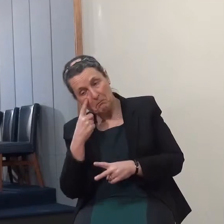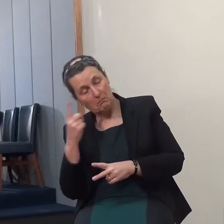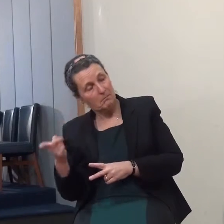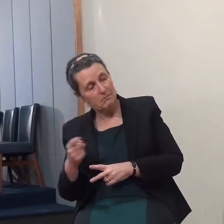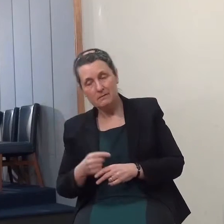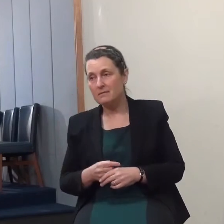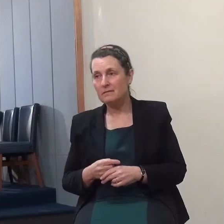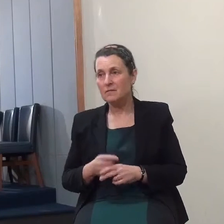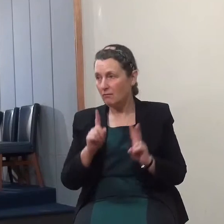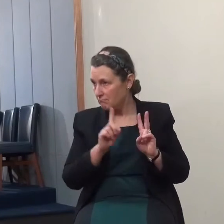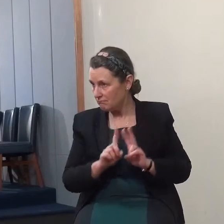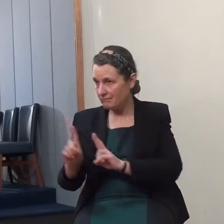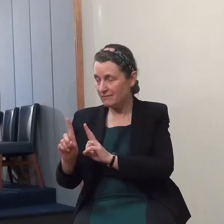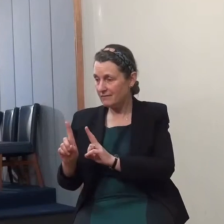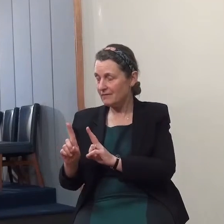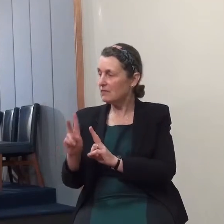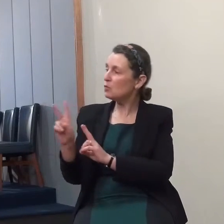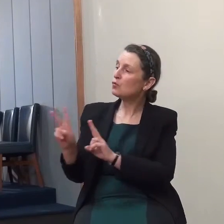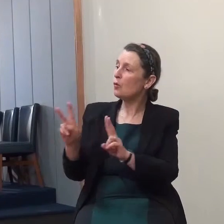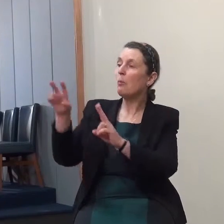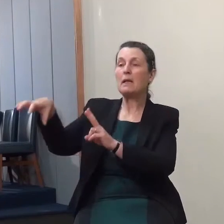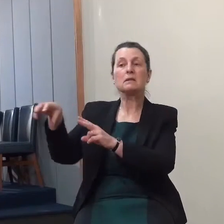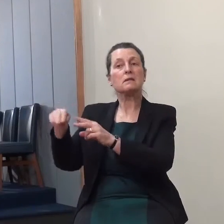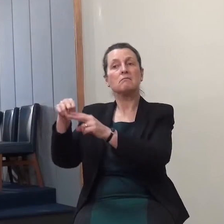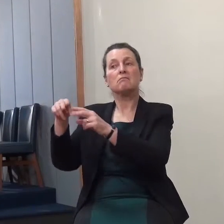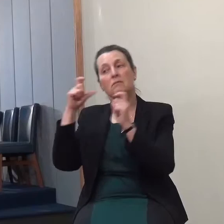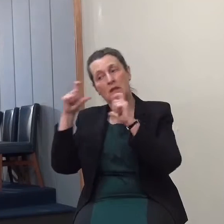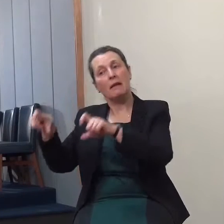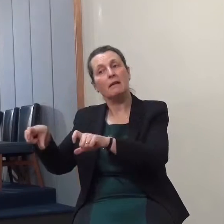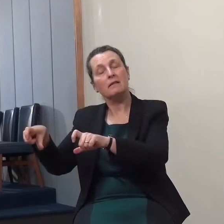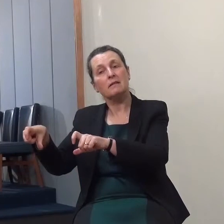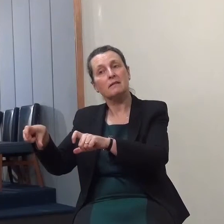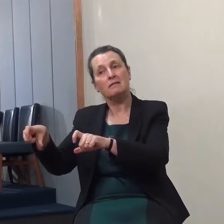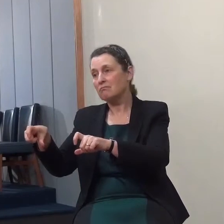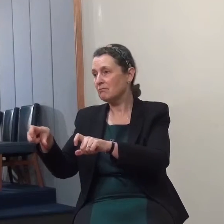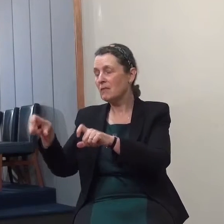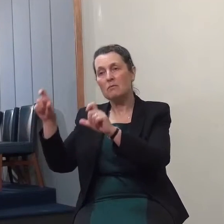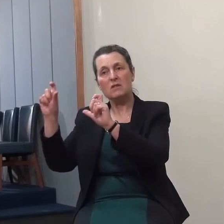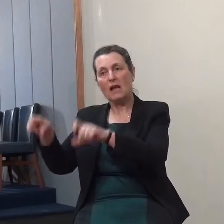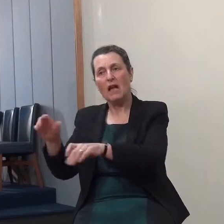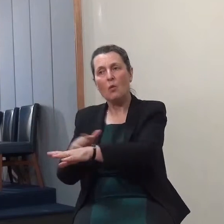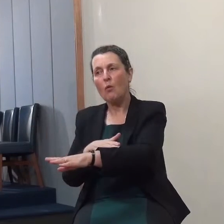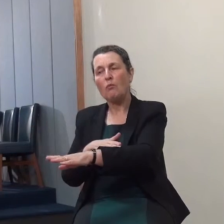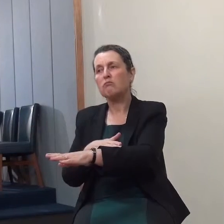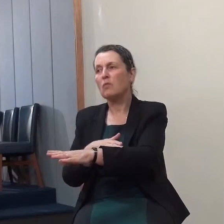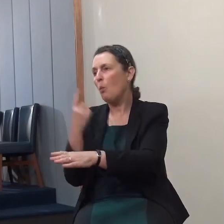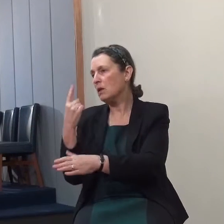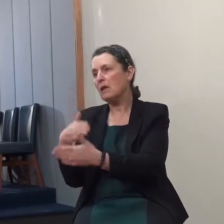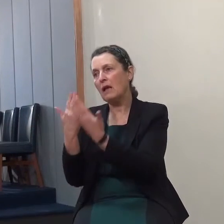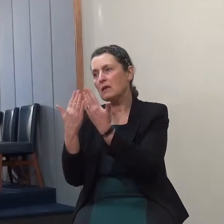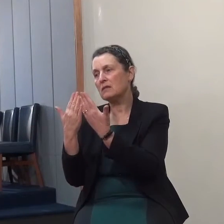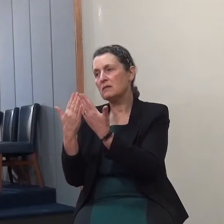he dwelt, and was staying, and abode with him that day, for it was about the 10th hour. So they spent